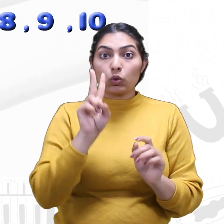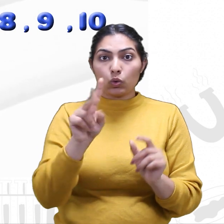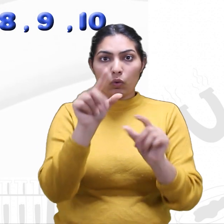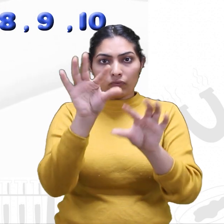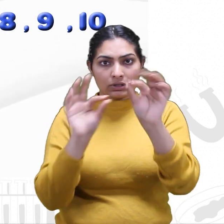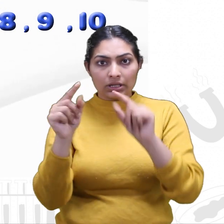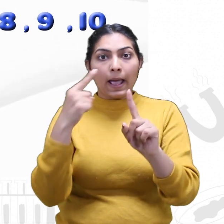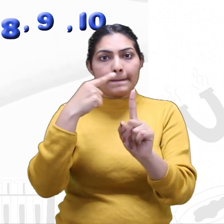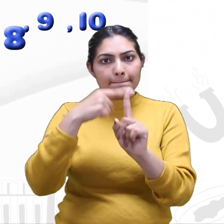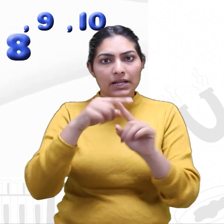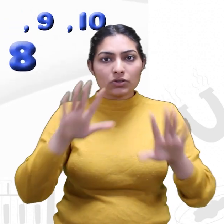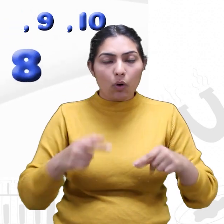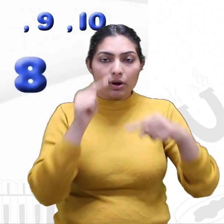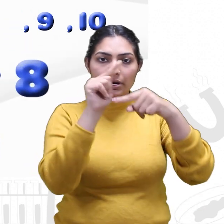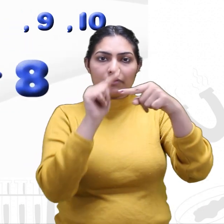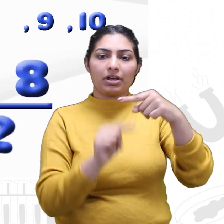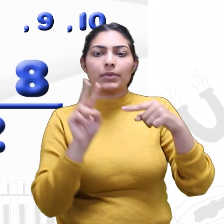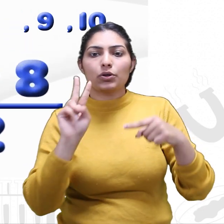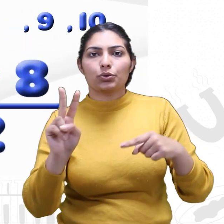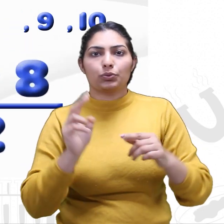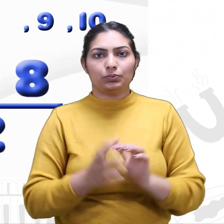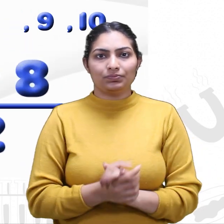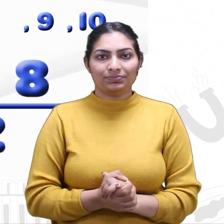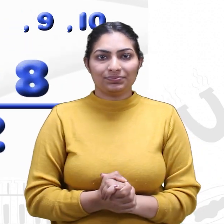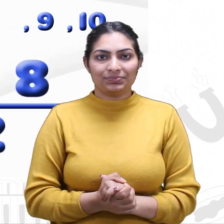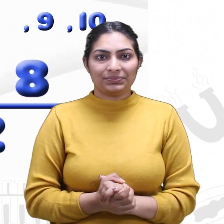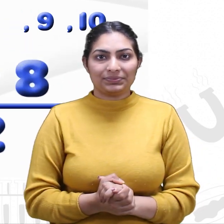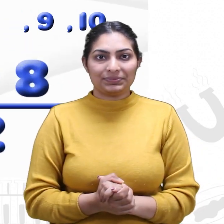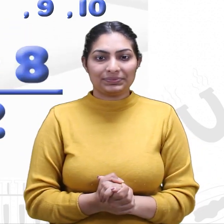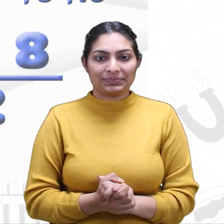of values, the median is the average of the two middle values.